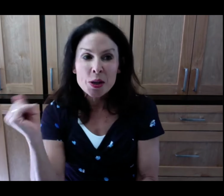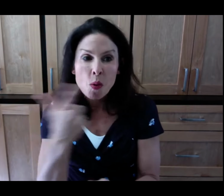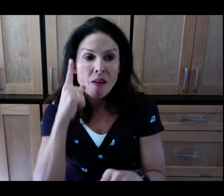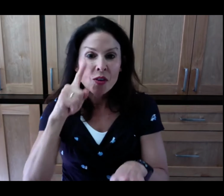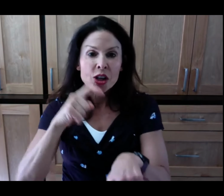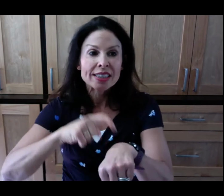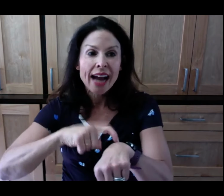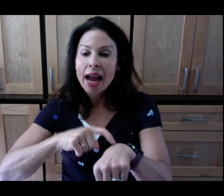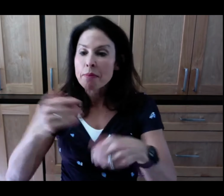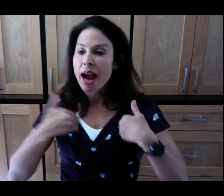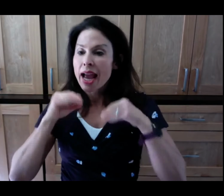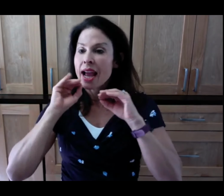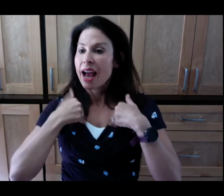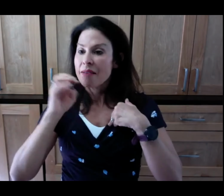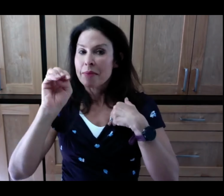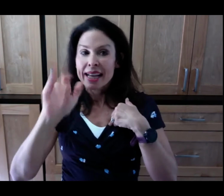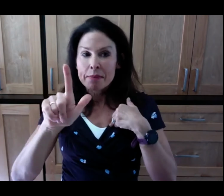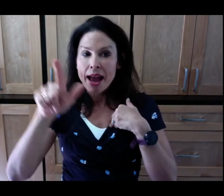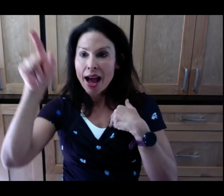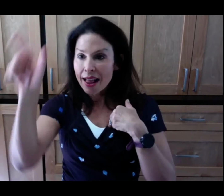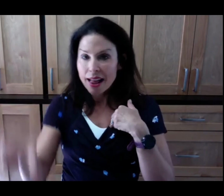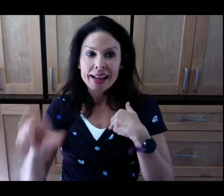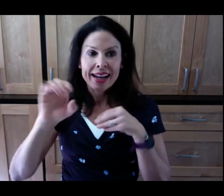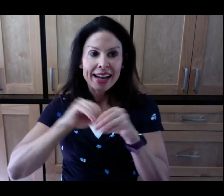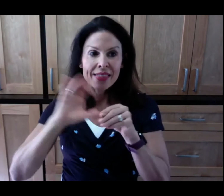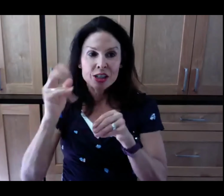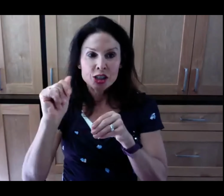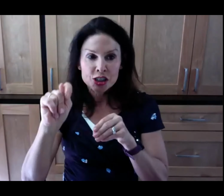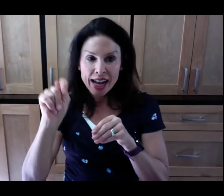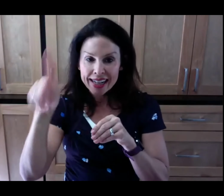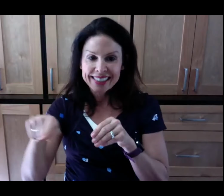Are we good? Thank you all for your time. And if you want to put your